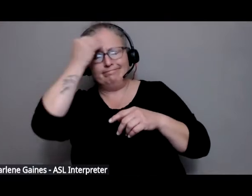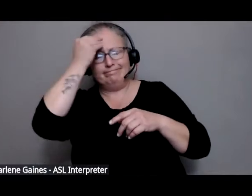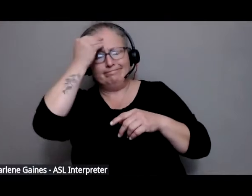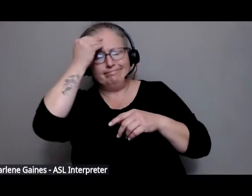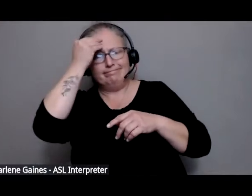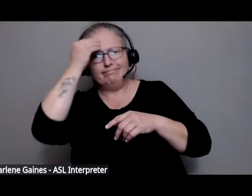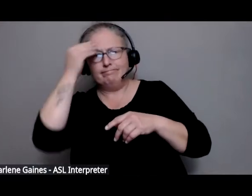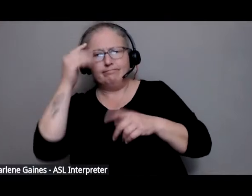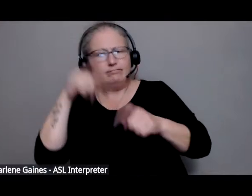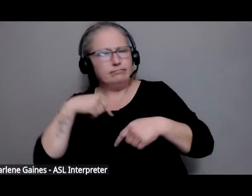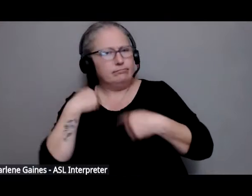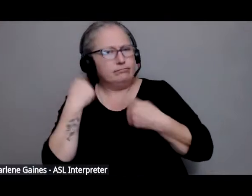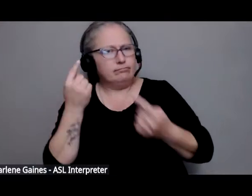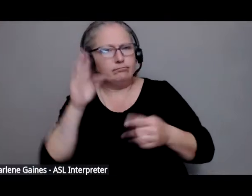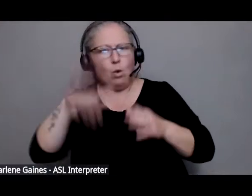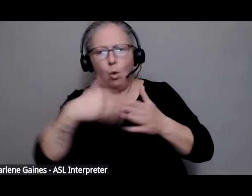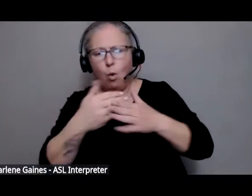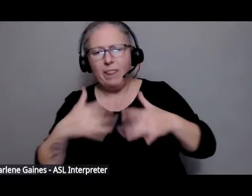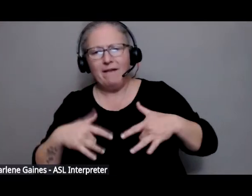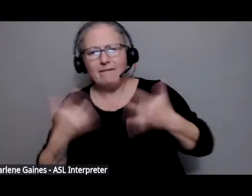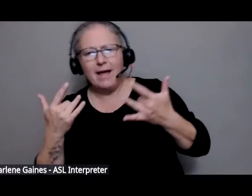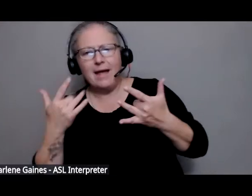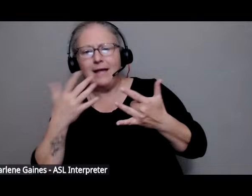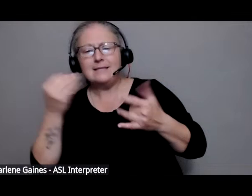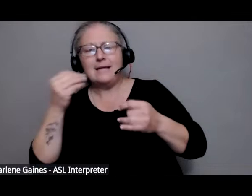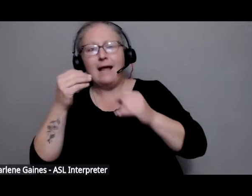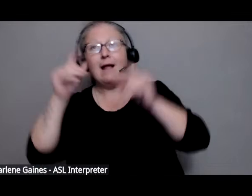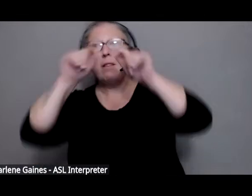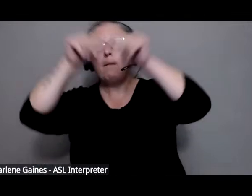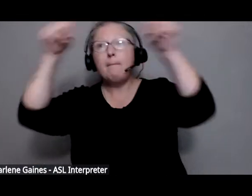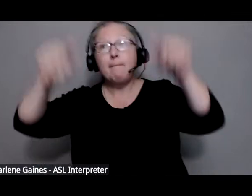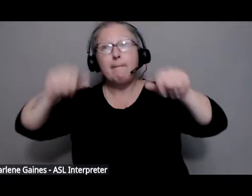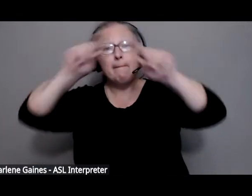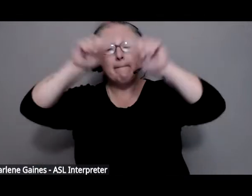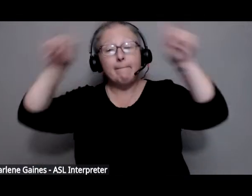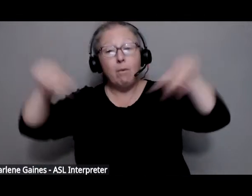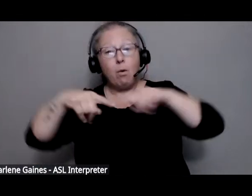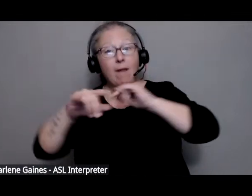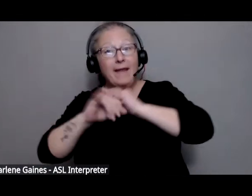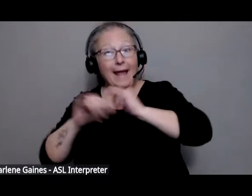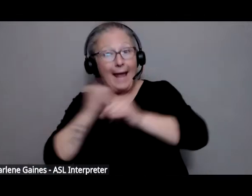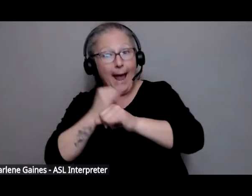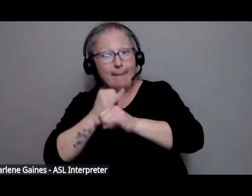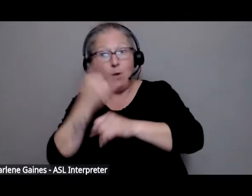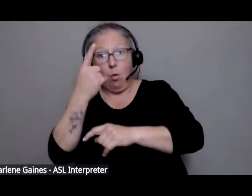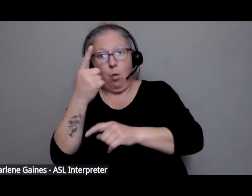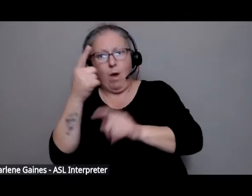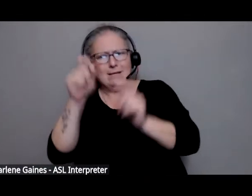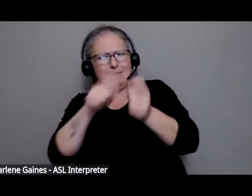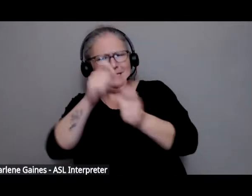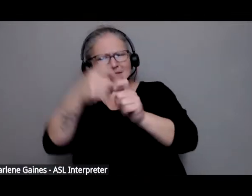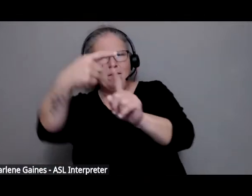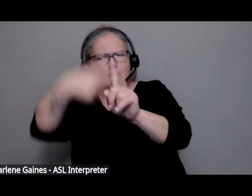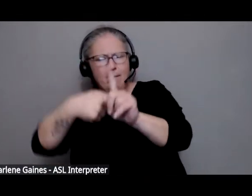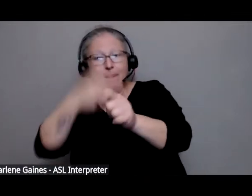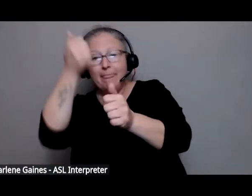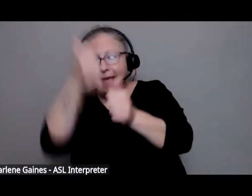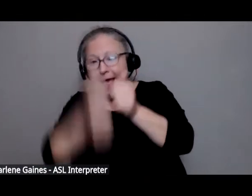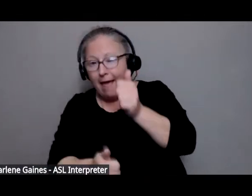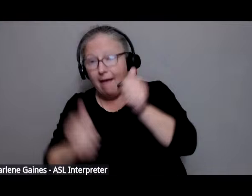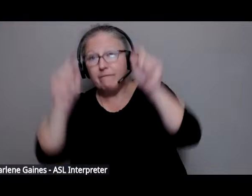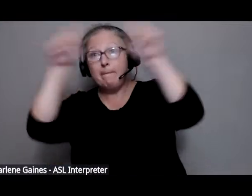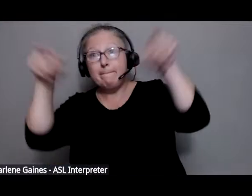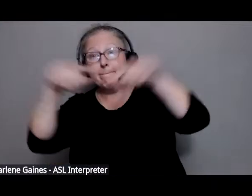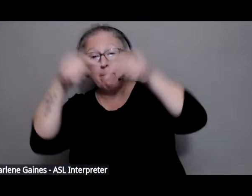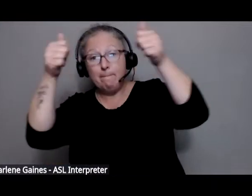all of our events and even through the bulletin boards on campus. We had one specific month where every single bulletin board, it had to